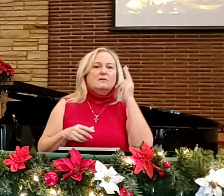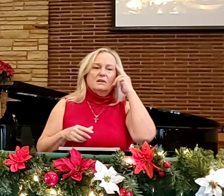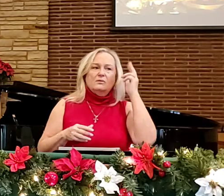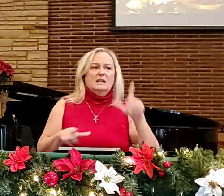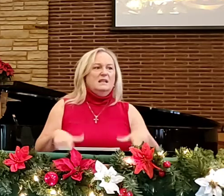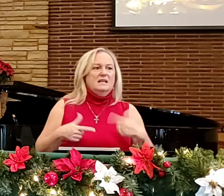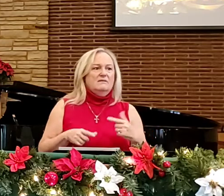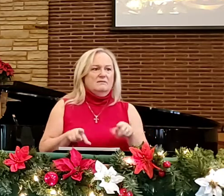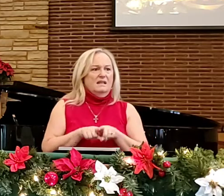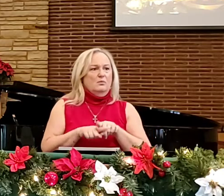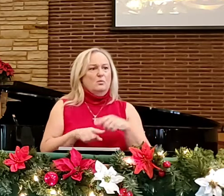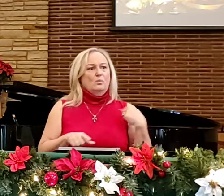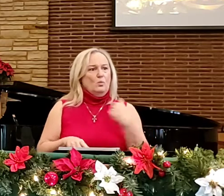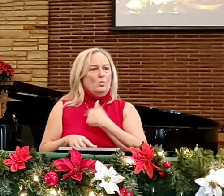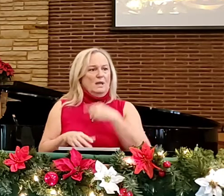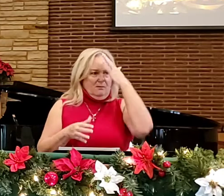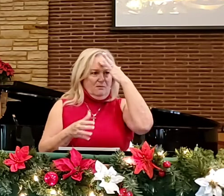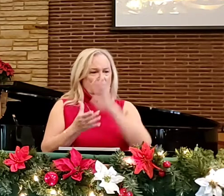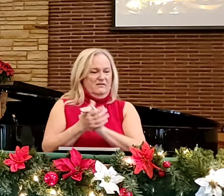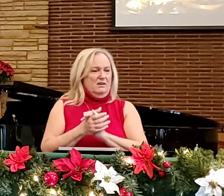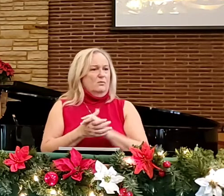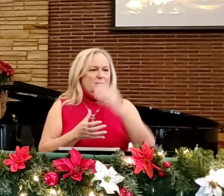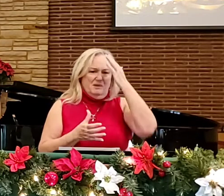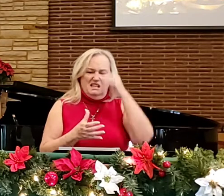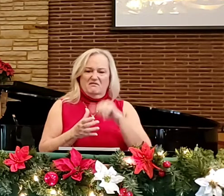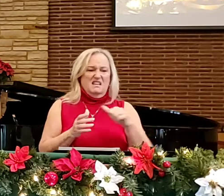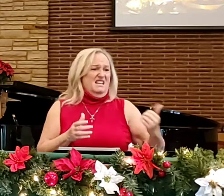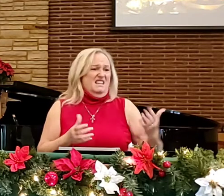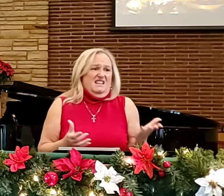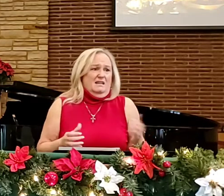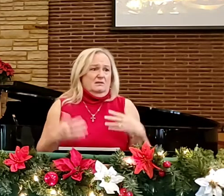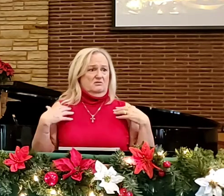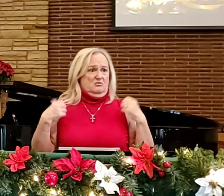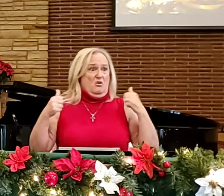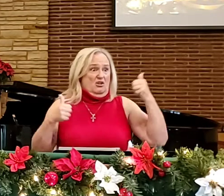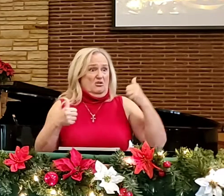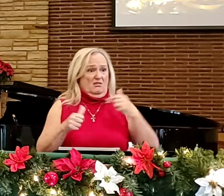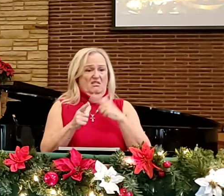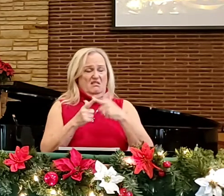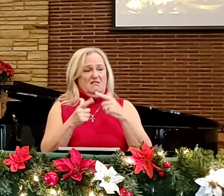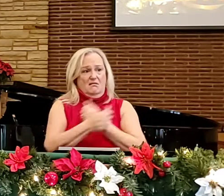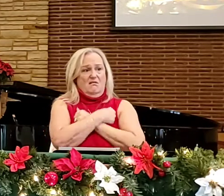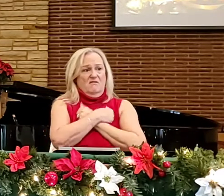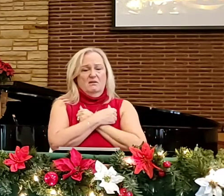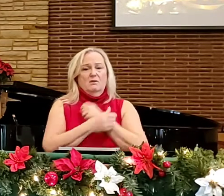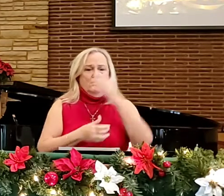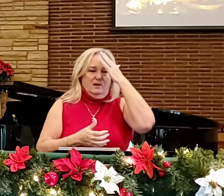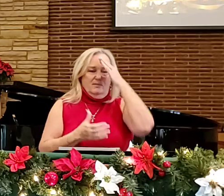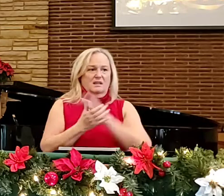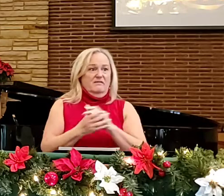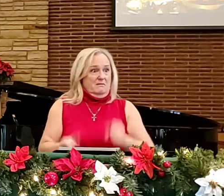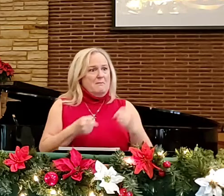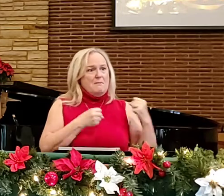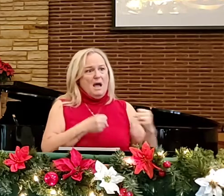it. We believe just about anything is stronger than love. We believe in